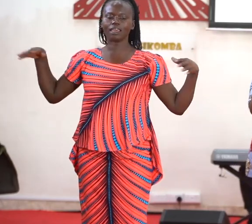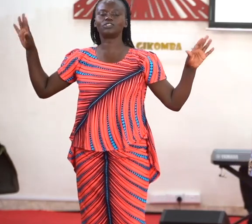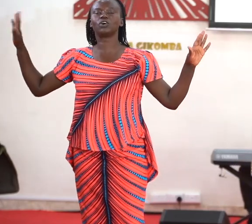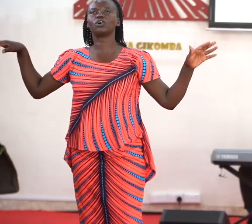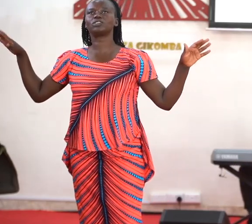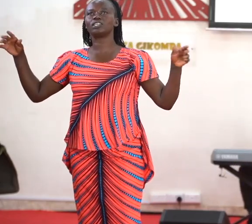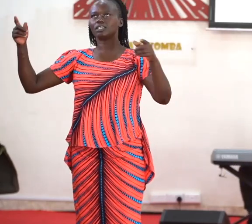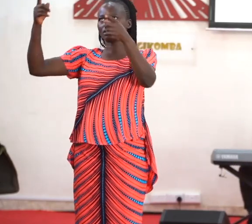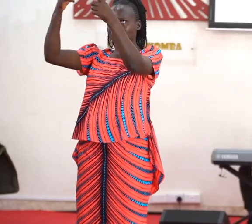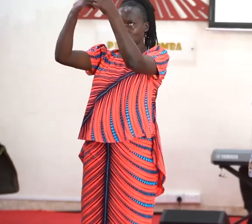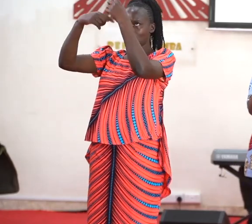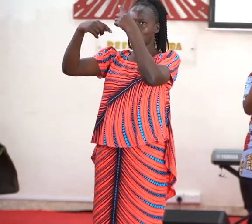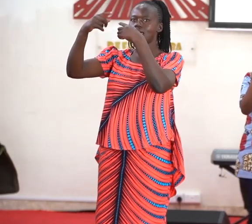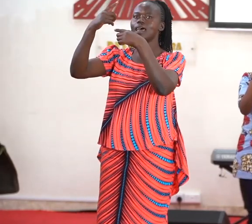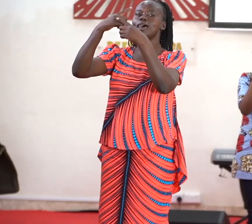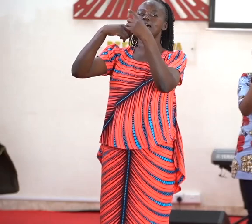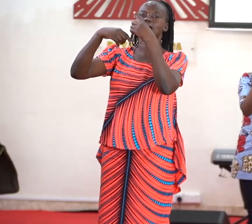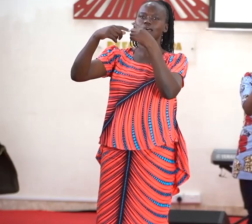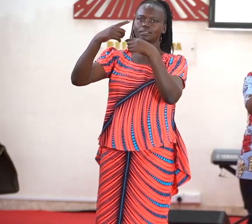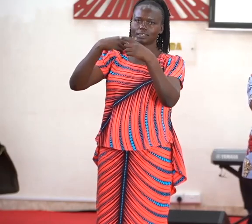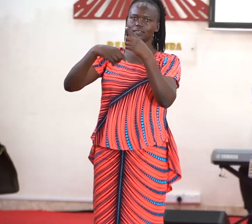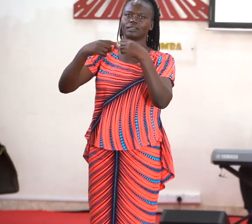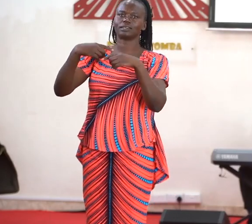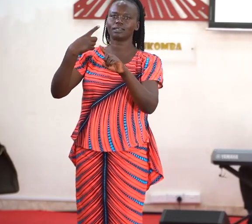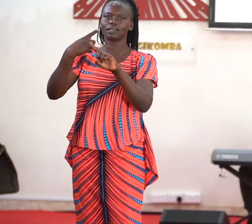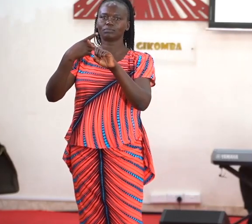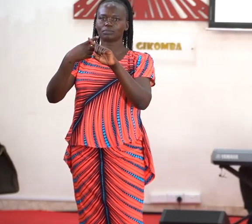sight. Angels descend.